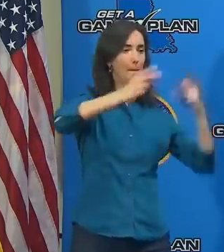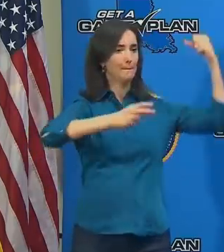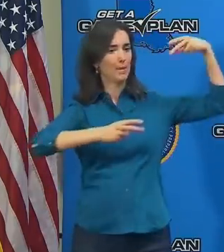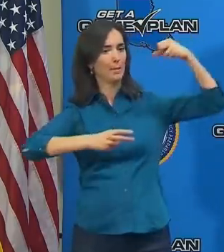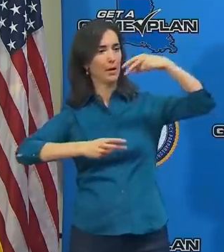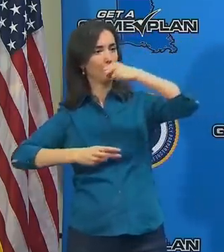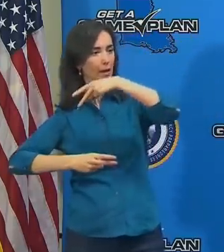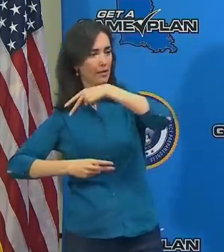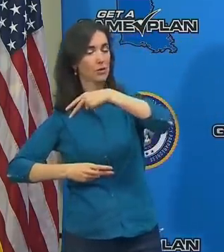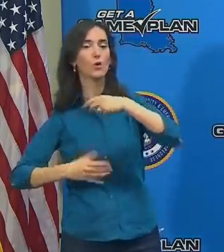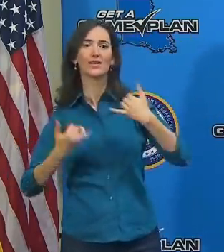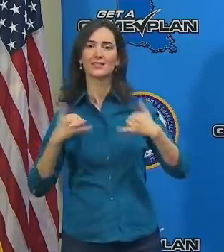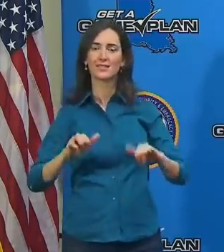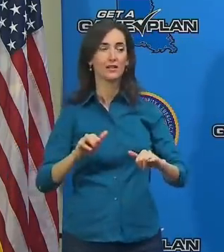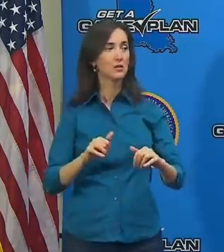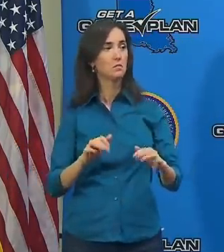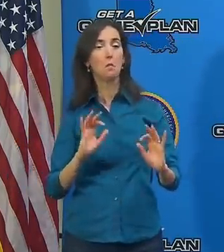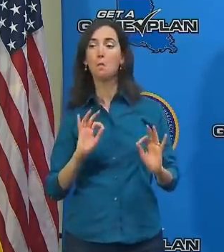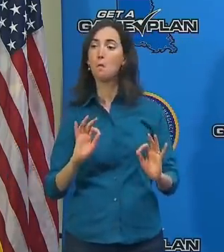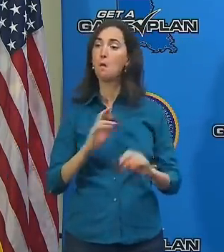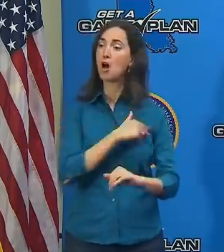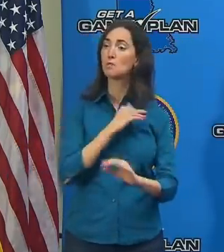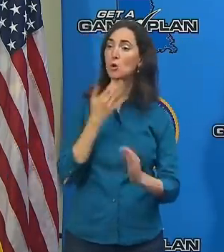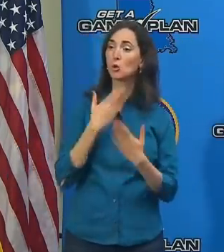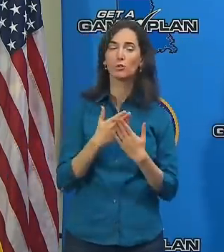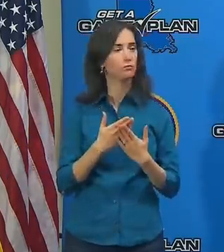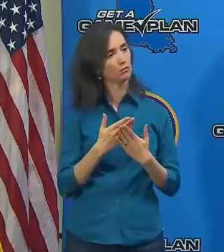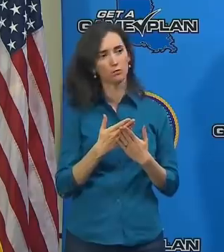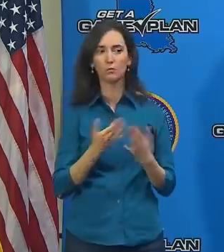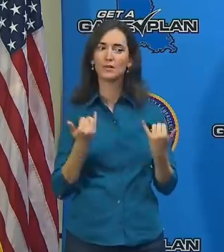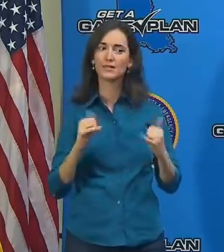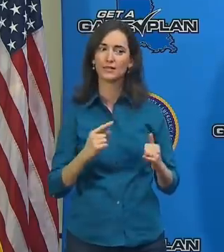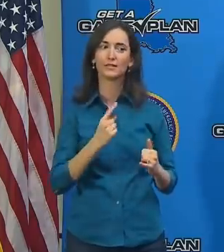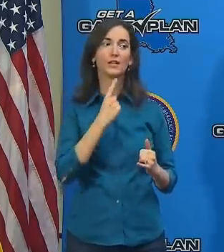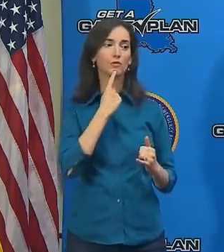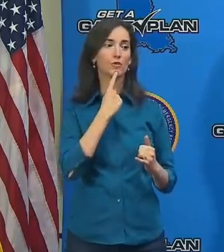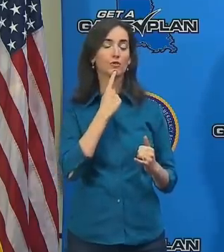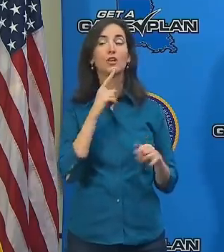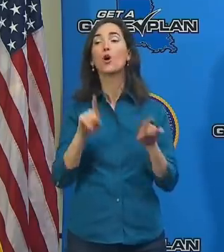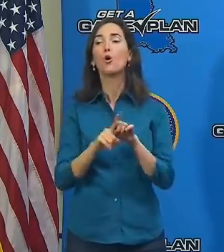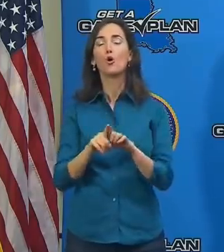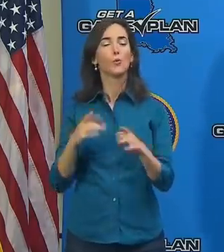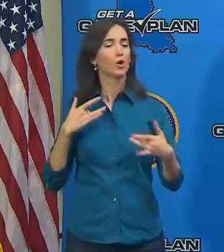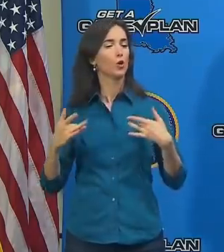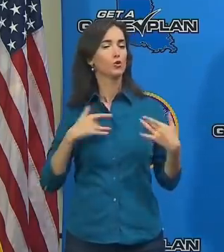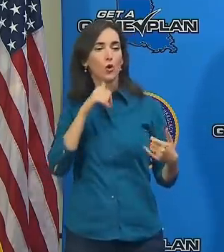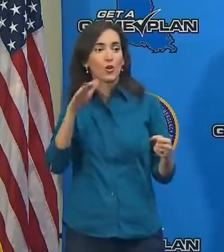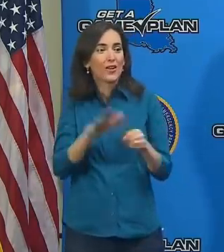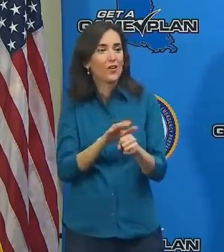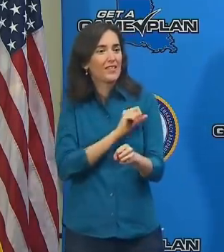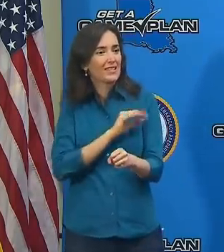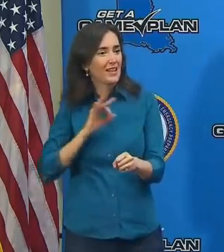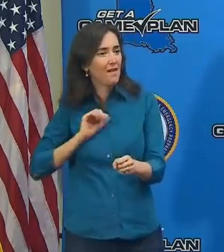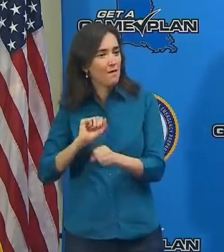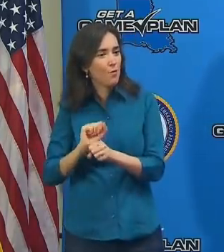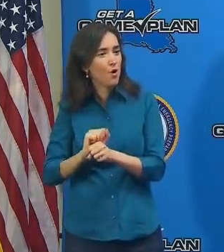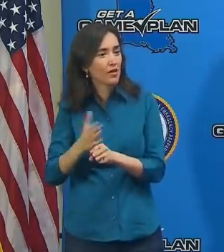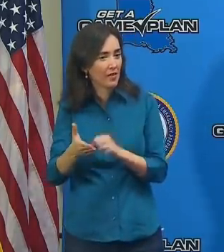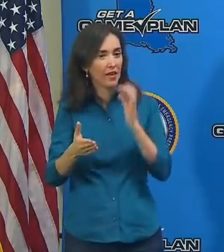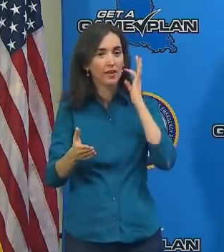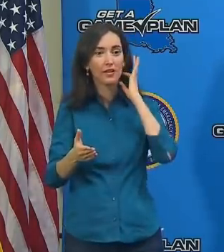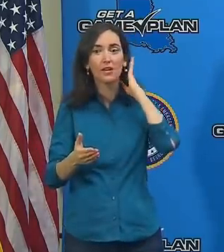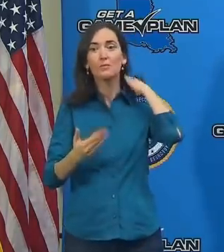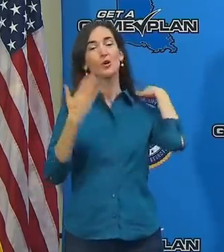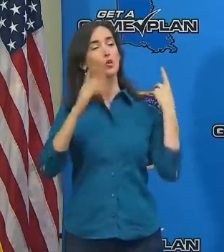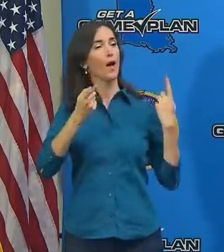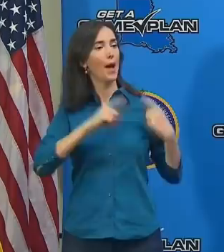situation. And quite frankly, we're concerned, as we have been for a long time, about staffing. But, you know, these storms have an impact on staffing,